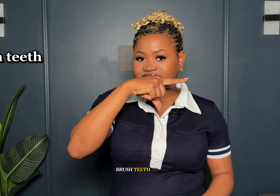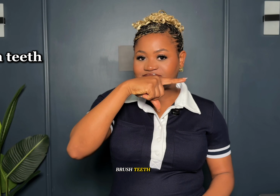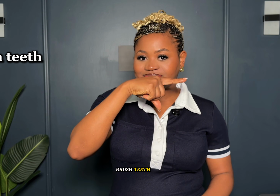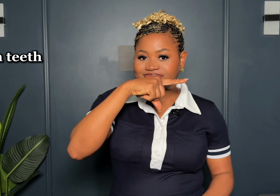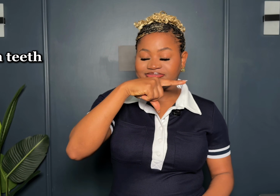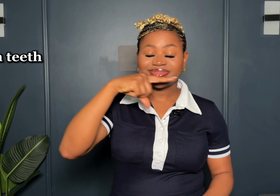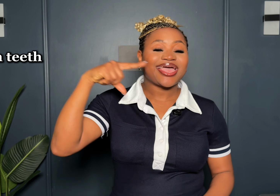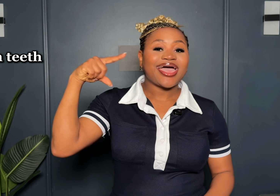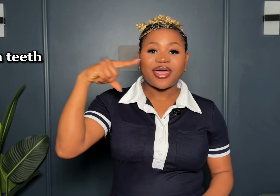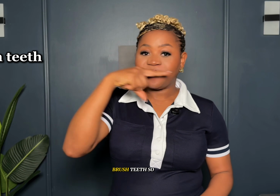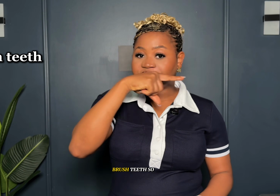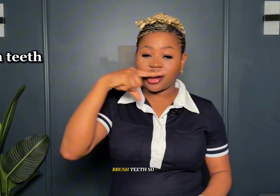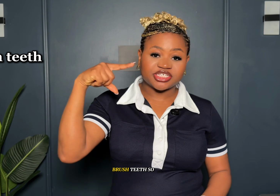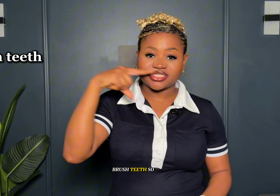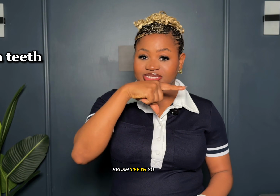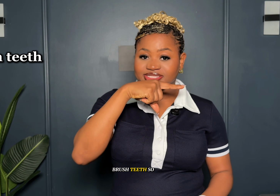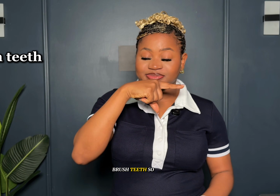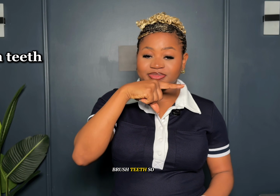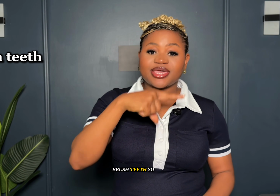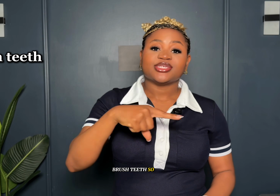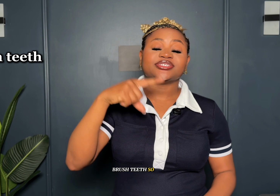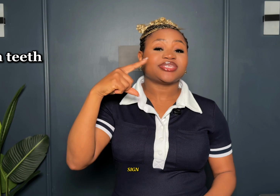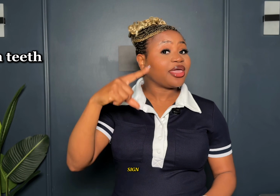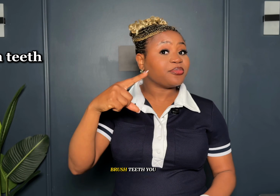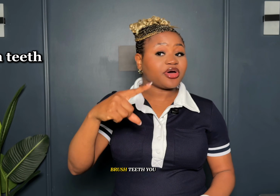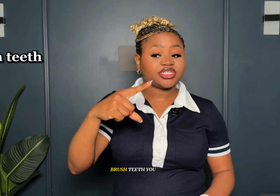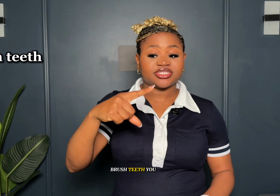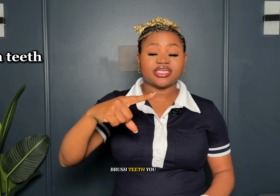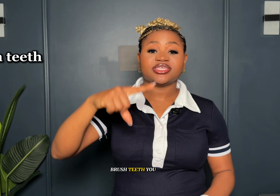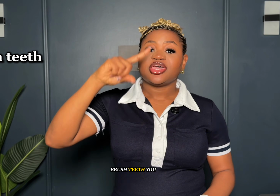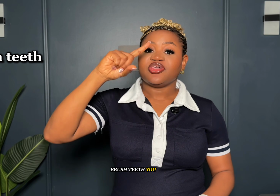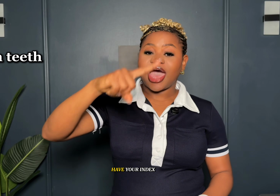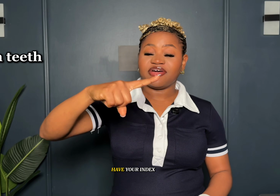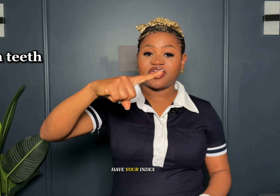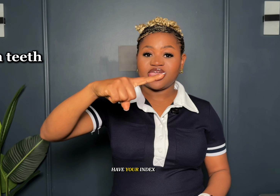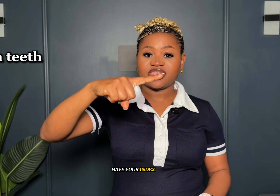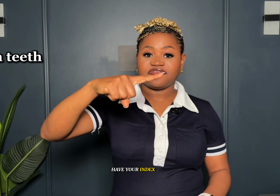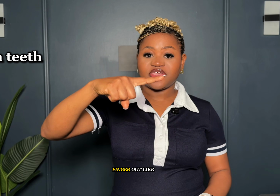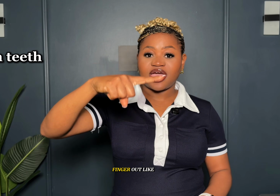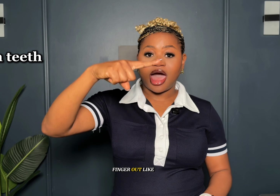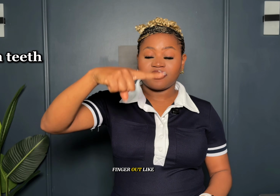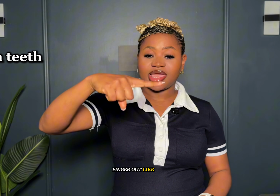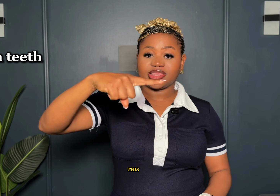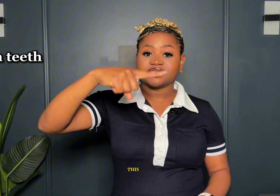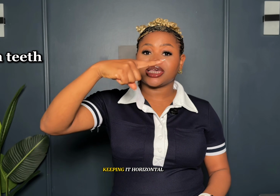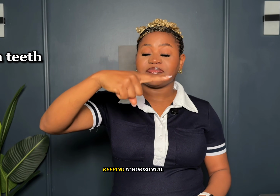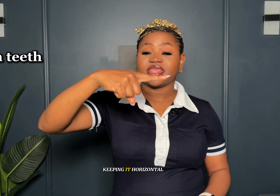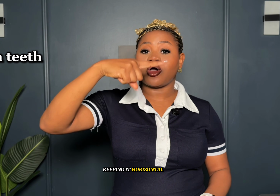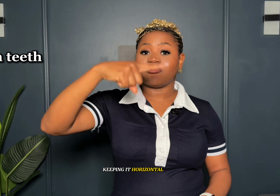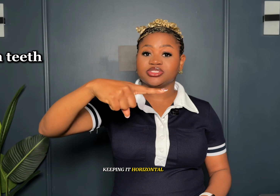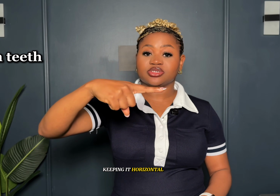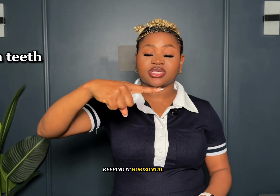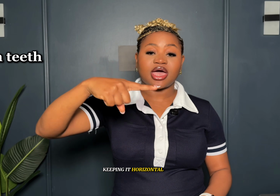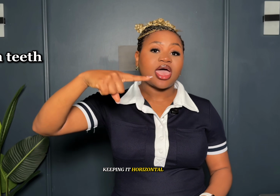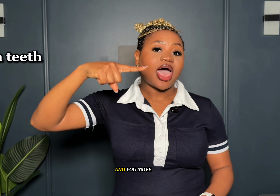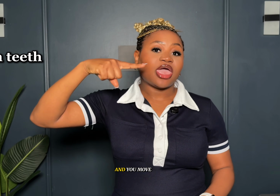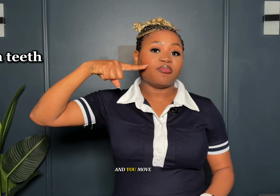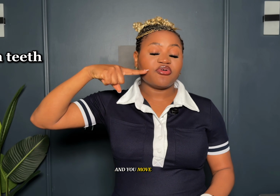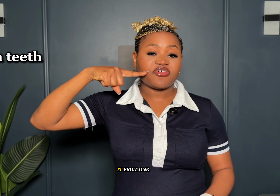teeth. Brush teeth. To sign brush teeth, you have your index finger out like this, keeping it horizontal, and you move it